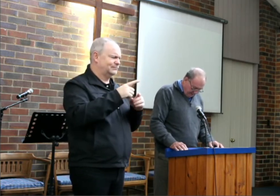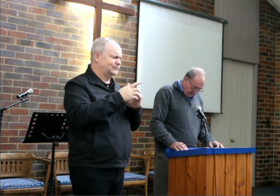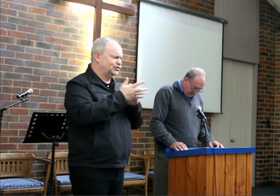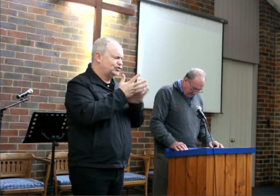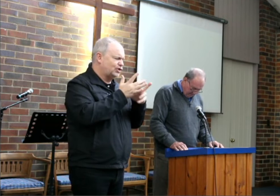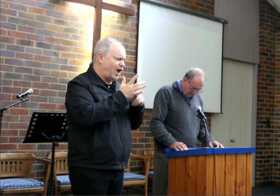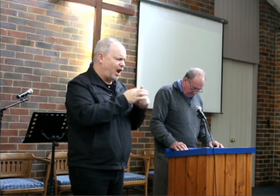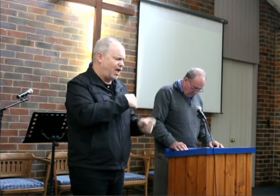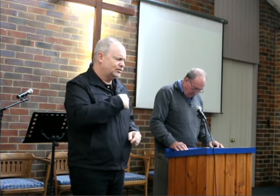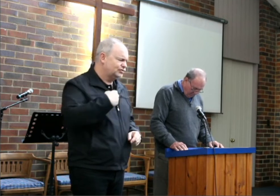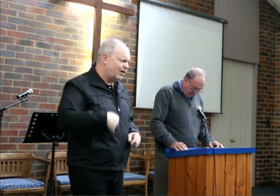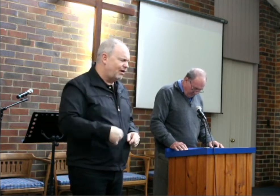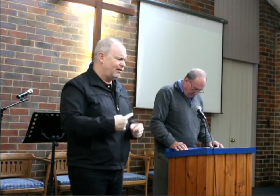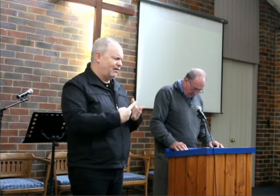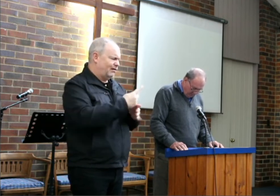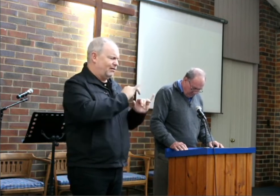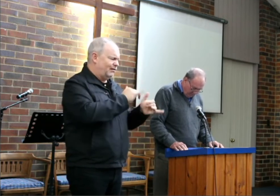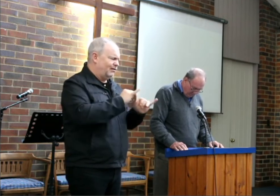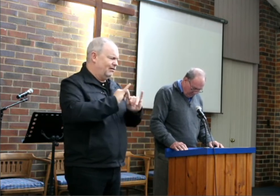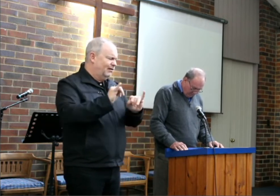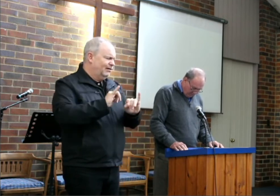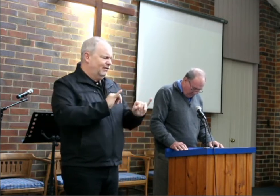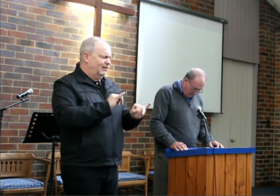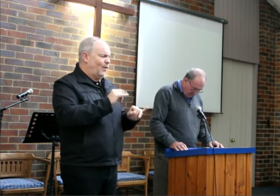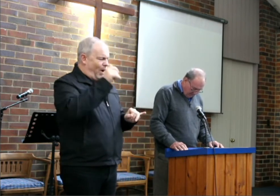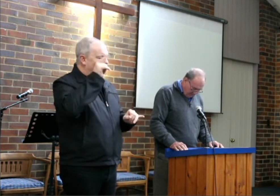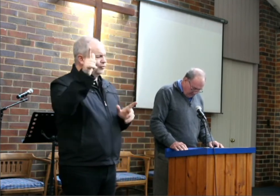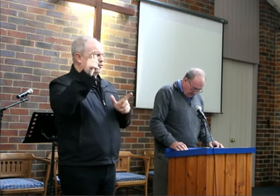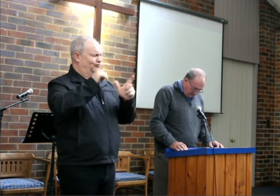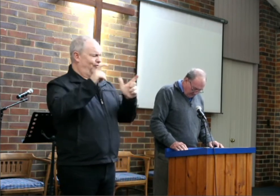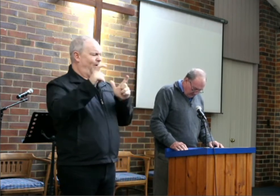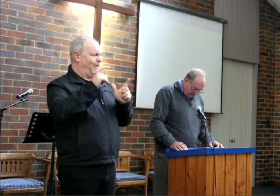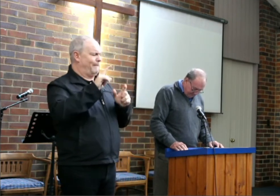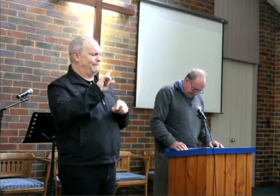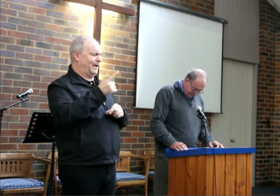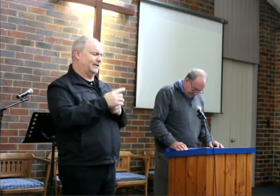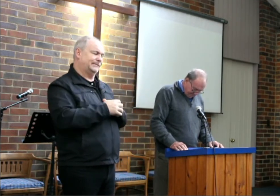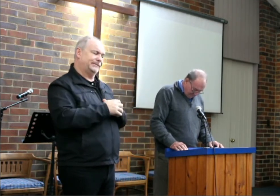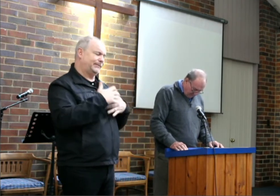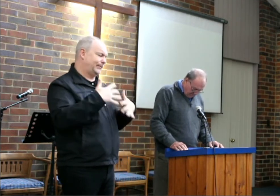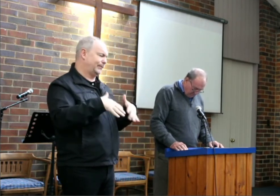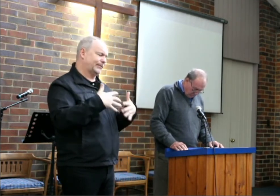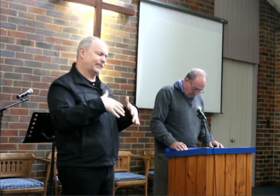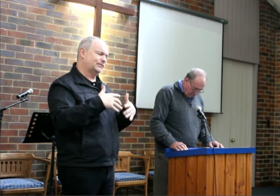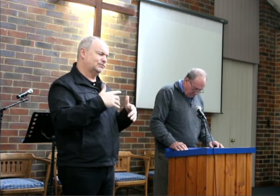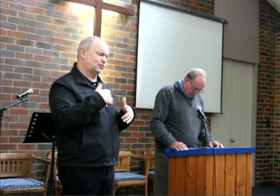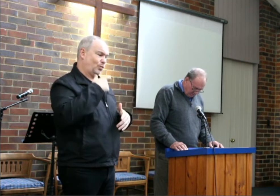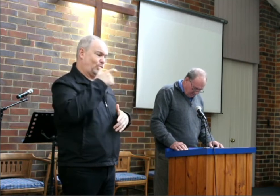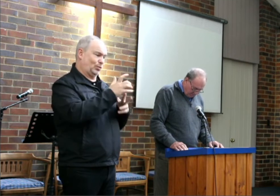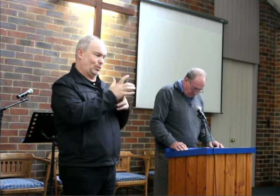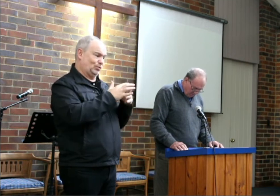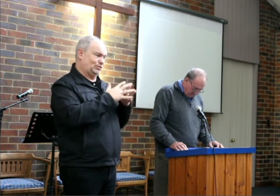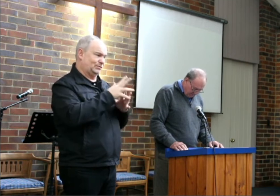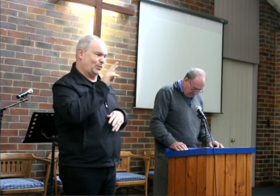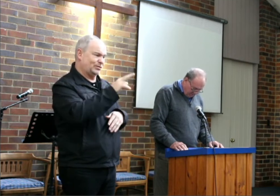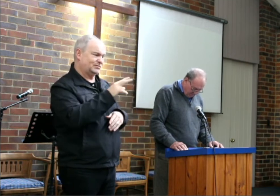but again, we don't worry, we don't fear, because you have it all under control. And if we just watch the news and listen to the